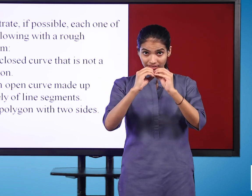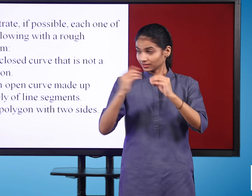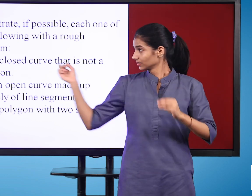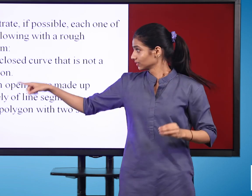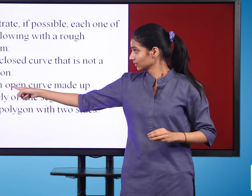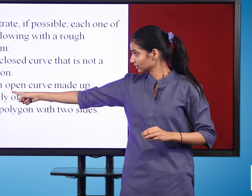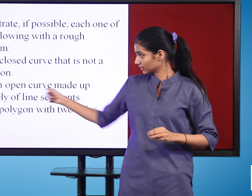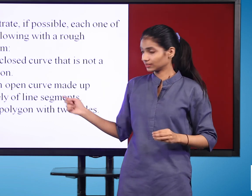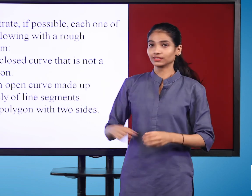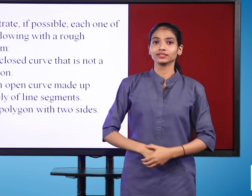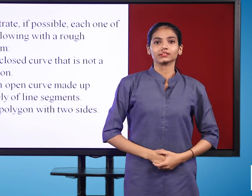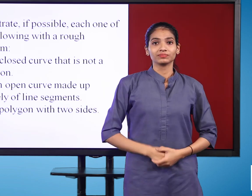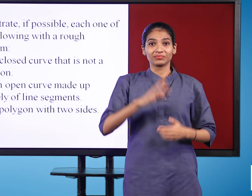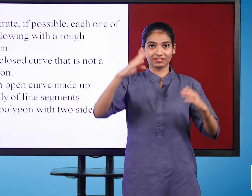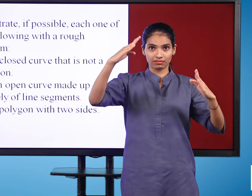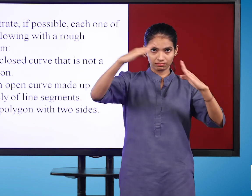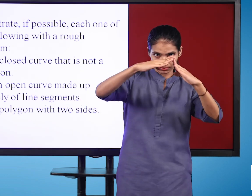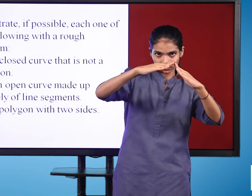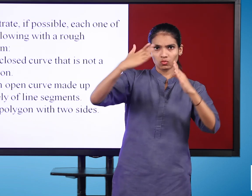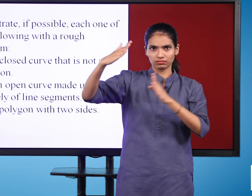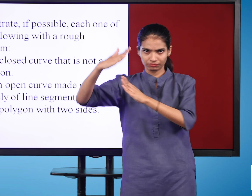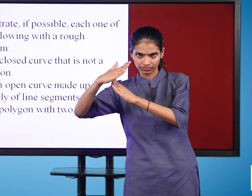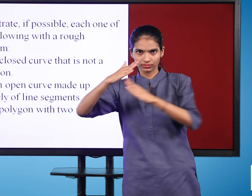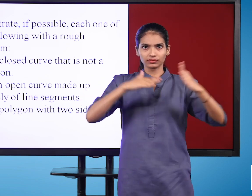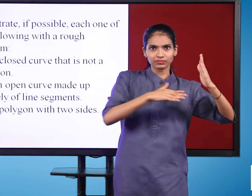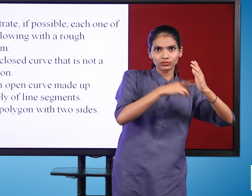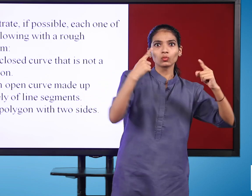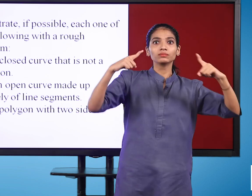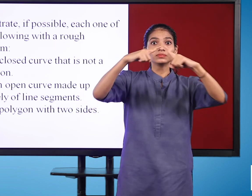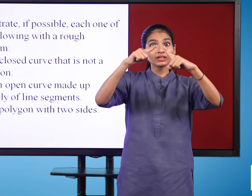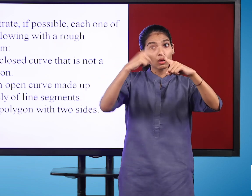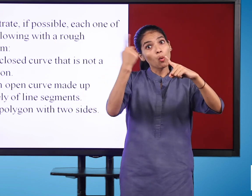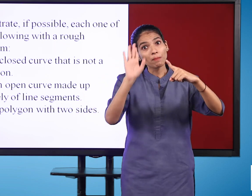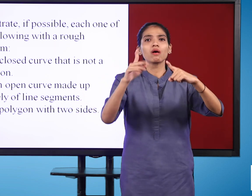B. An open curve made up entirely of line segments.